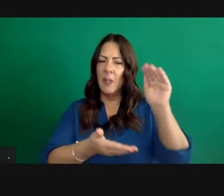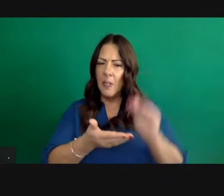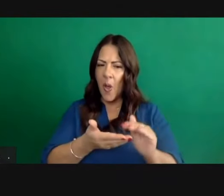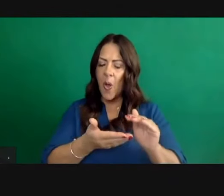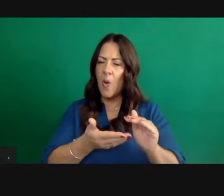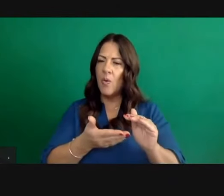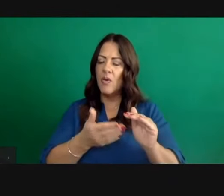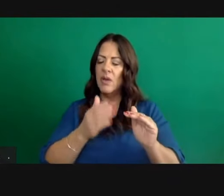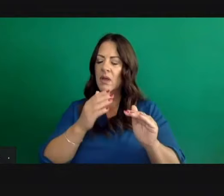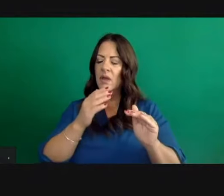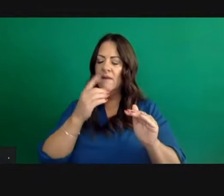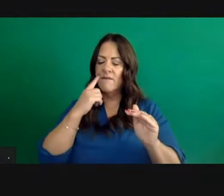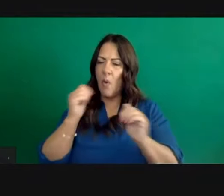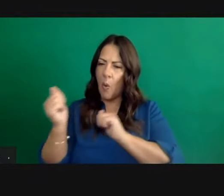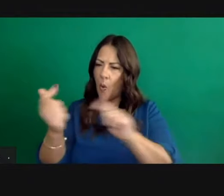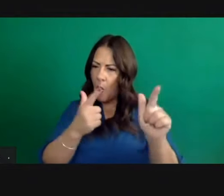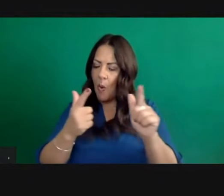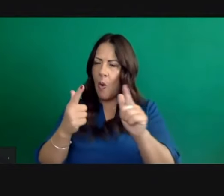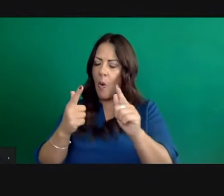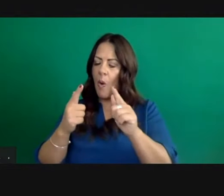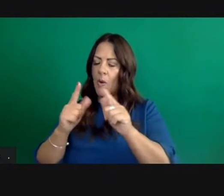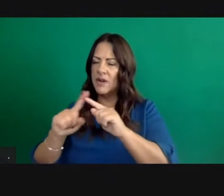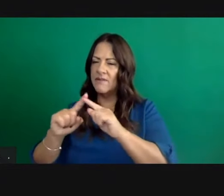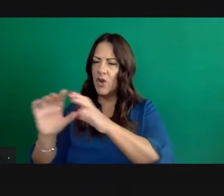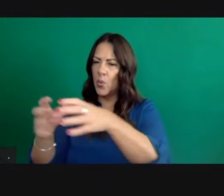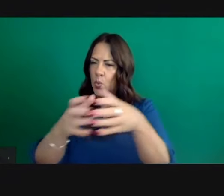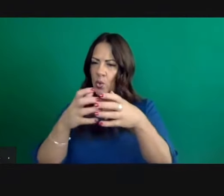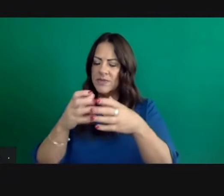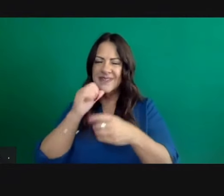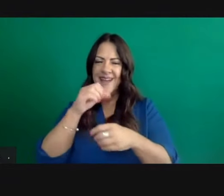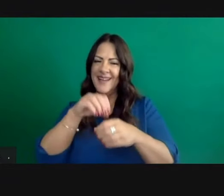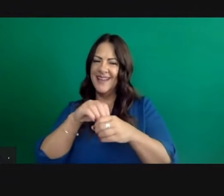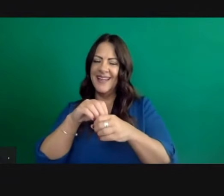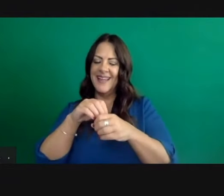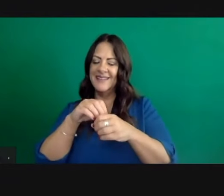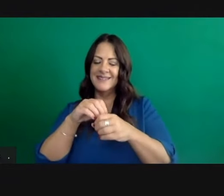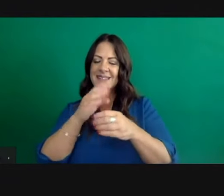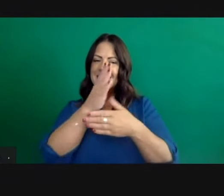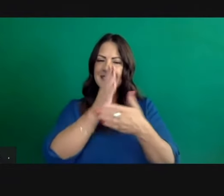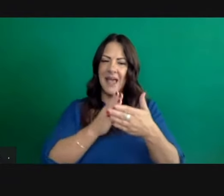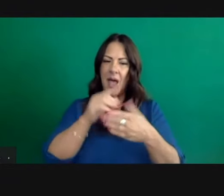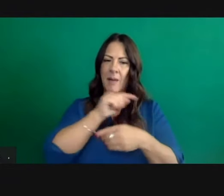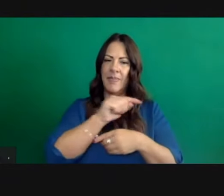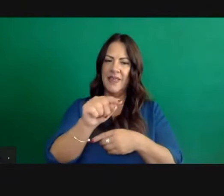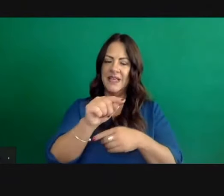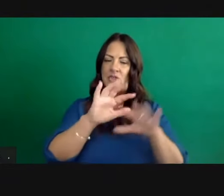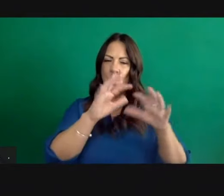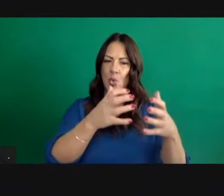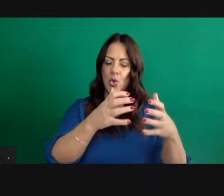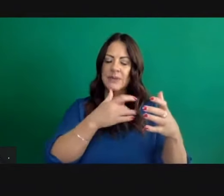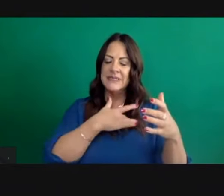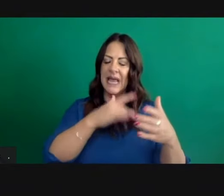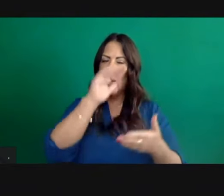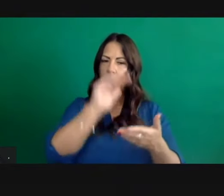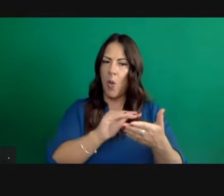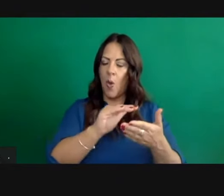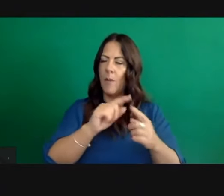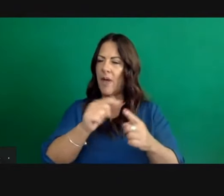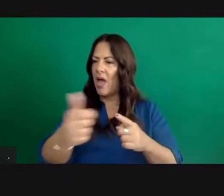those communities, but also countywide to ensure that we don't risk having